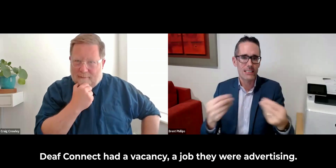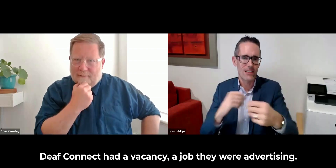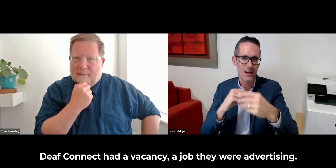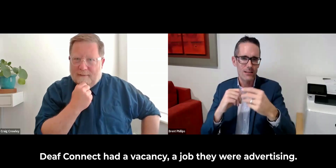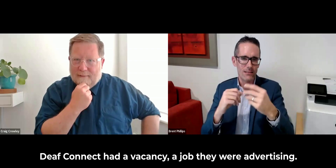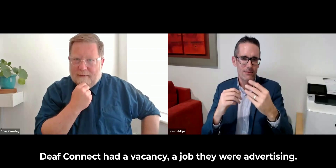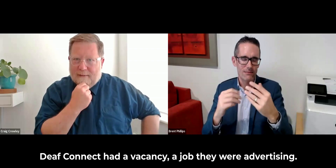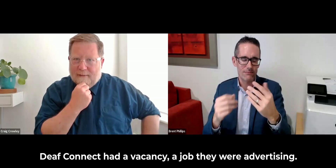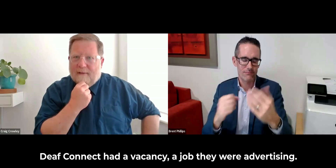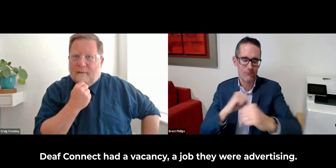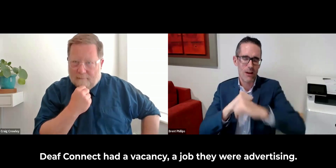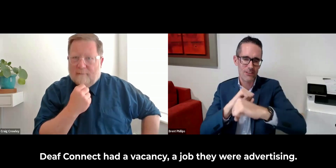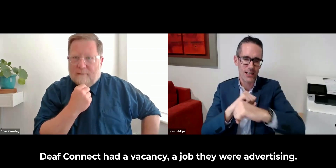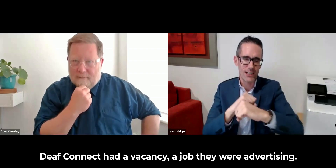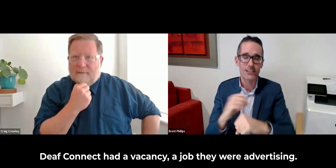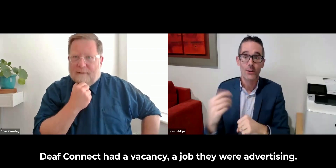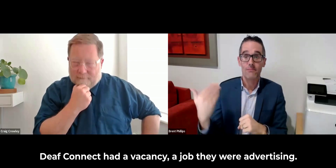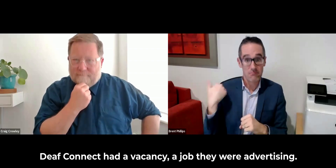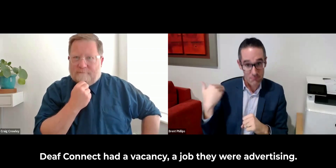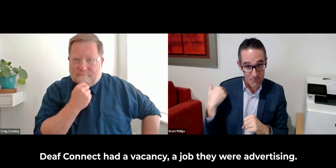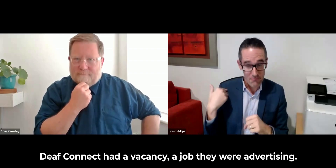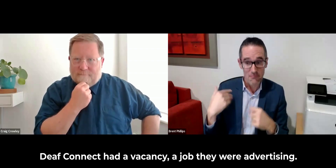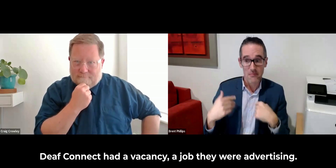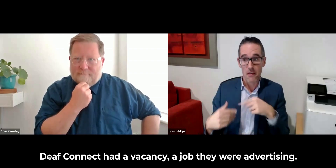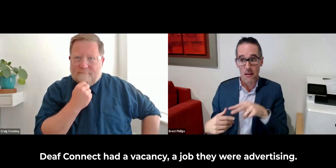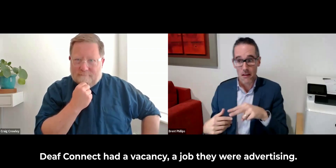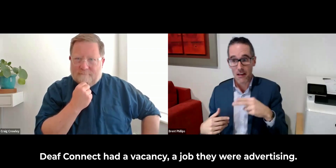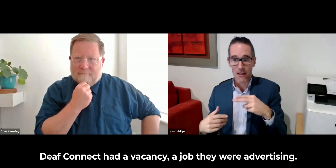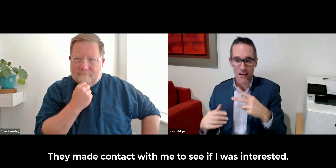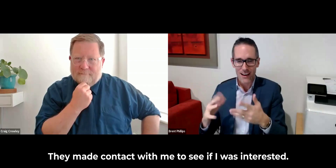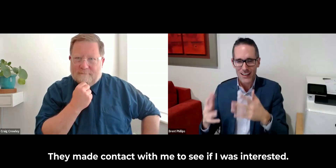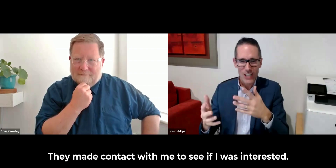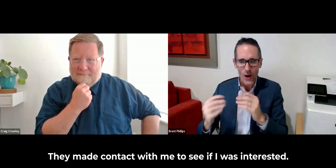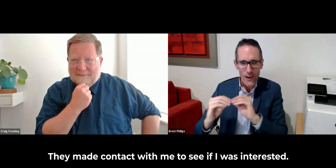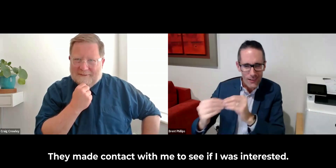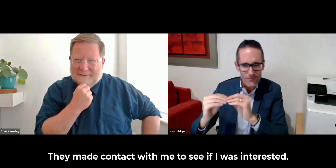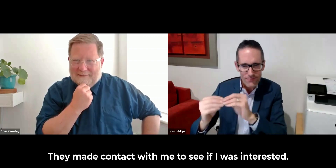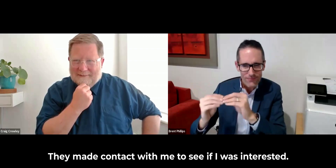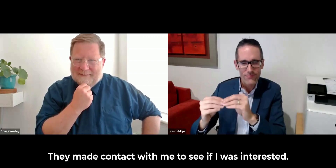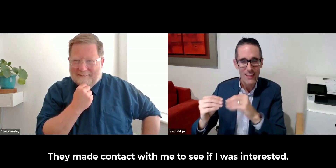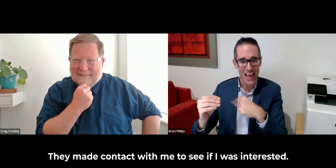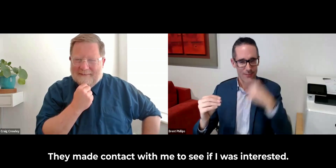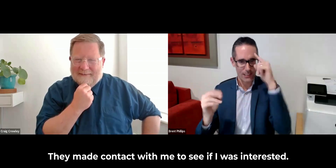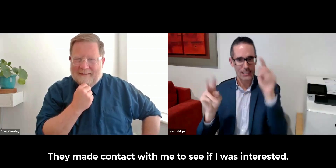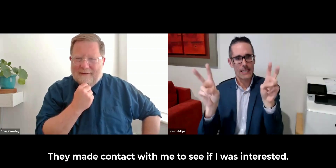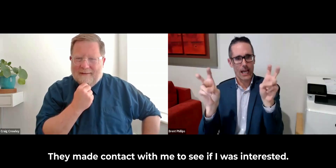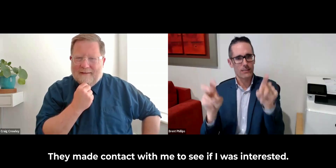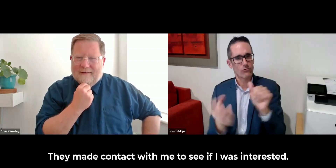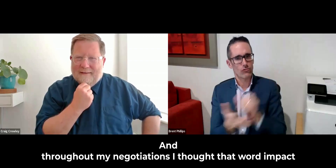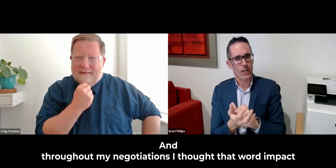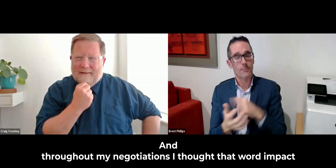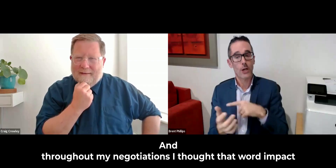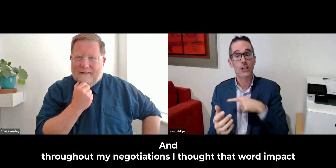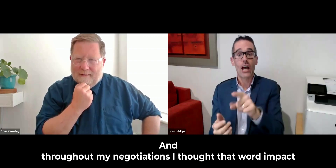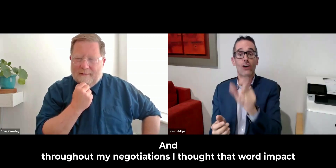Connect had a vacancy, a job they were advertising. They made contact with me to see if I was interested. And throughout